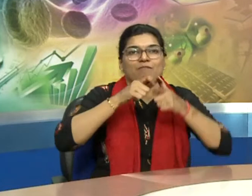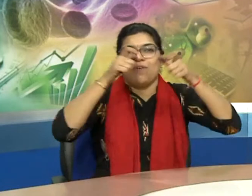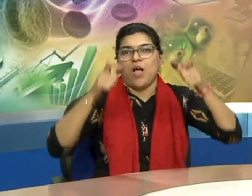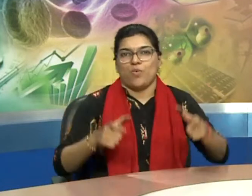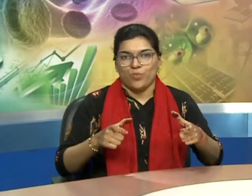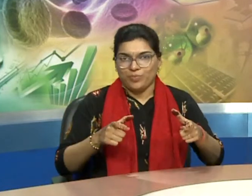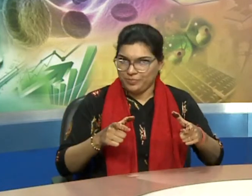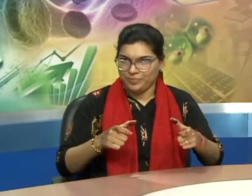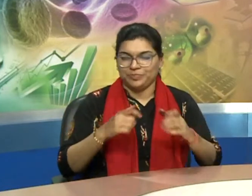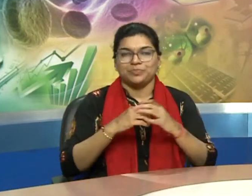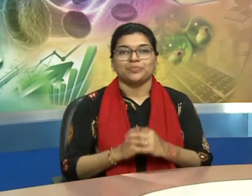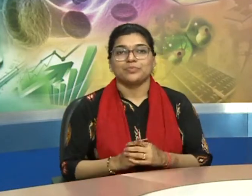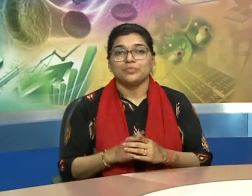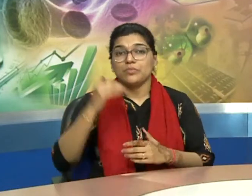organization.